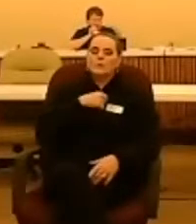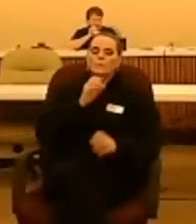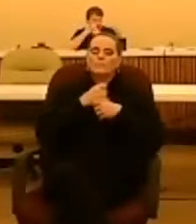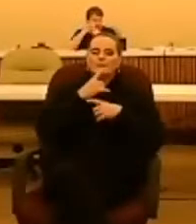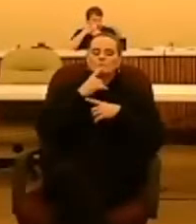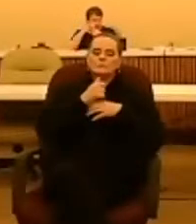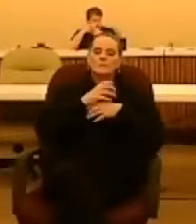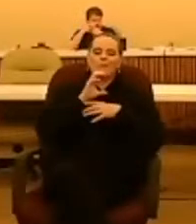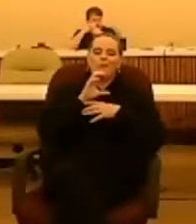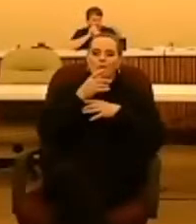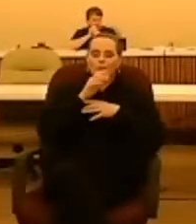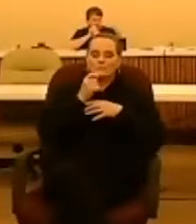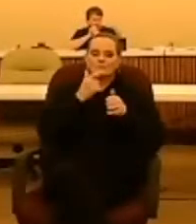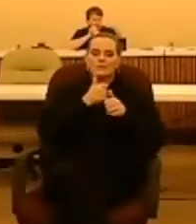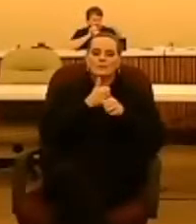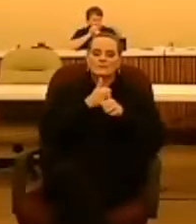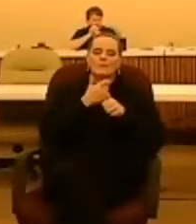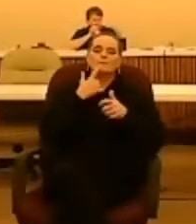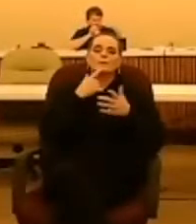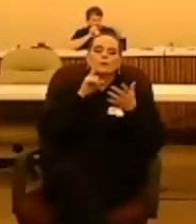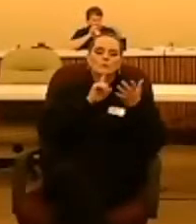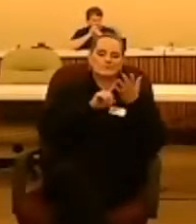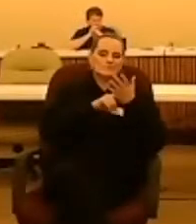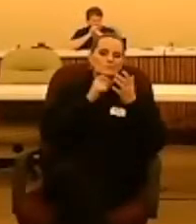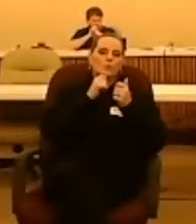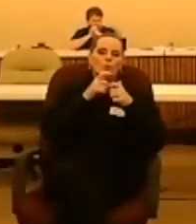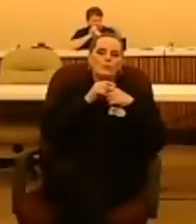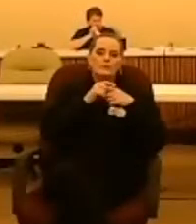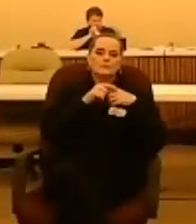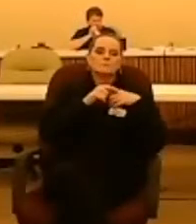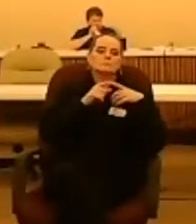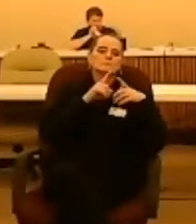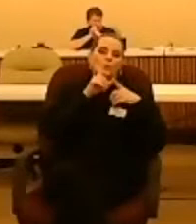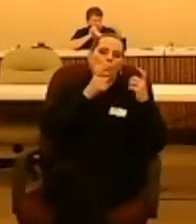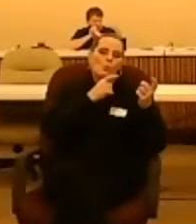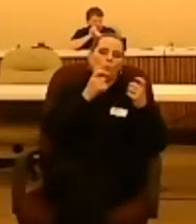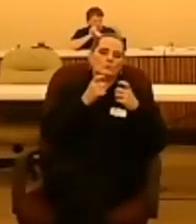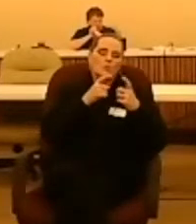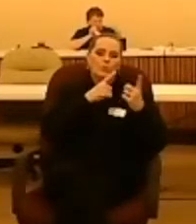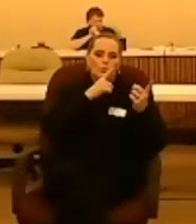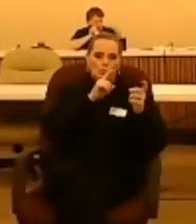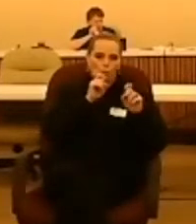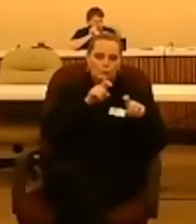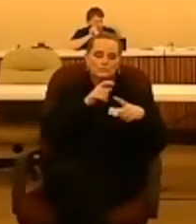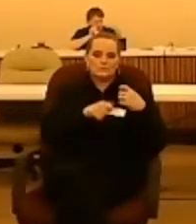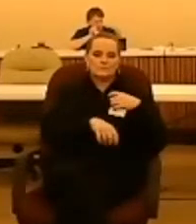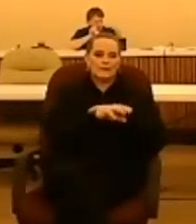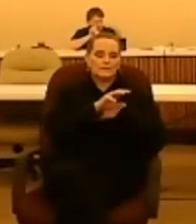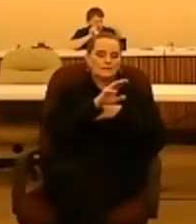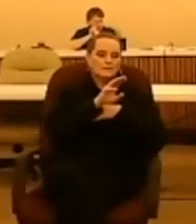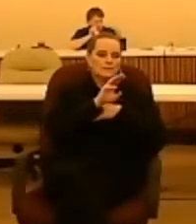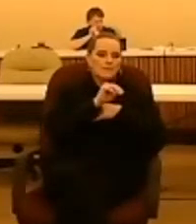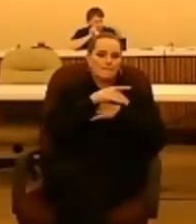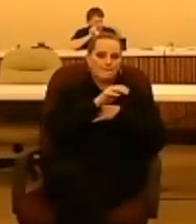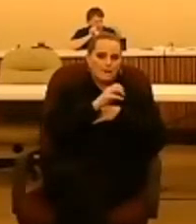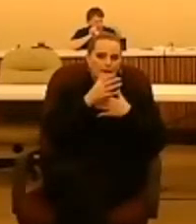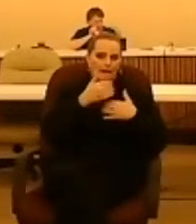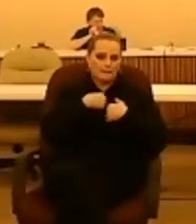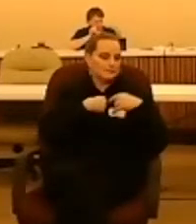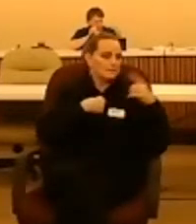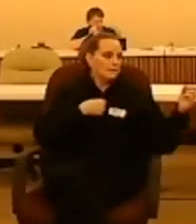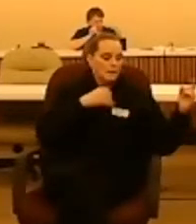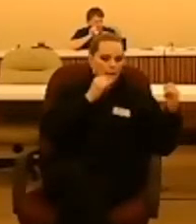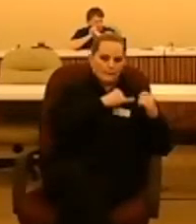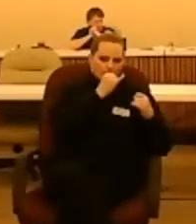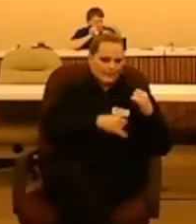Stafford's concern, although I'm not exactly 100% certain how that applies. But we'll take a look at that. And then the last thing would be just